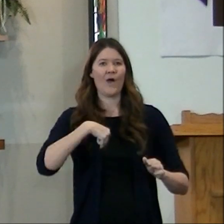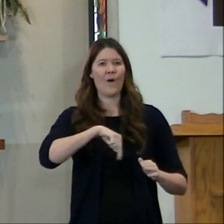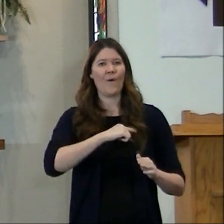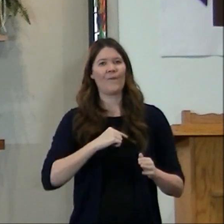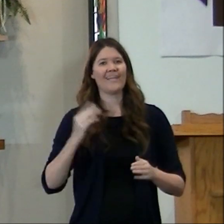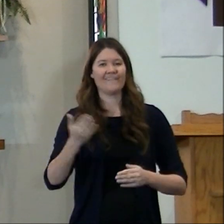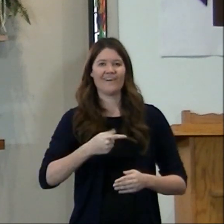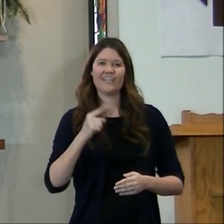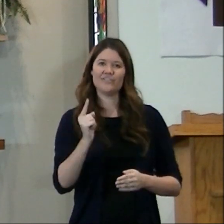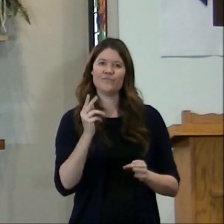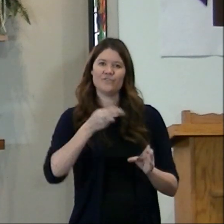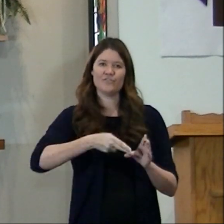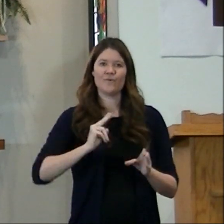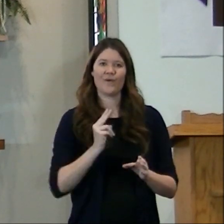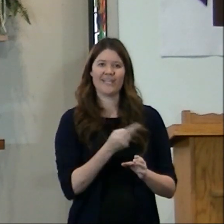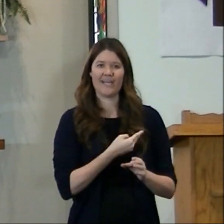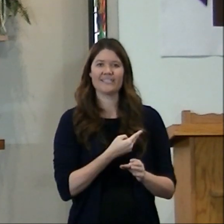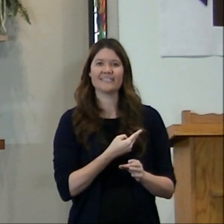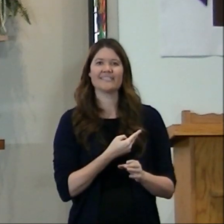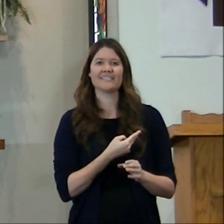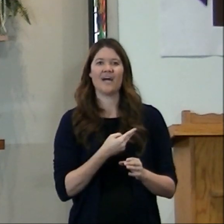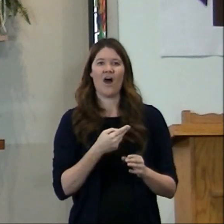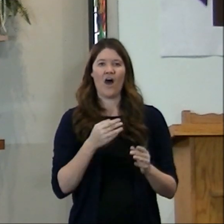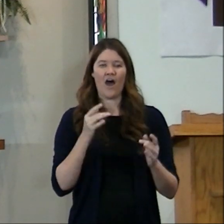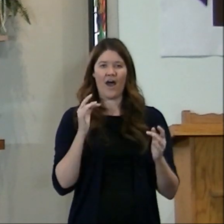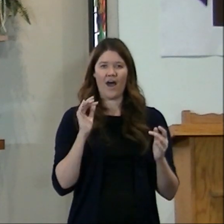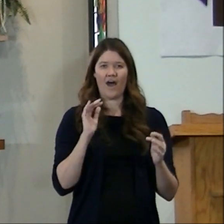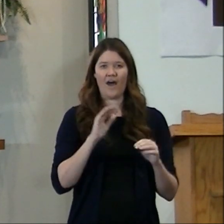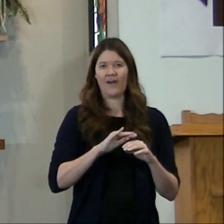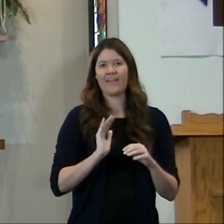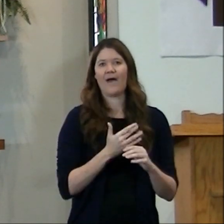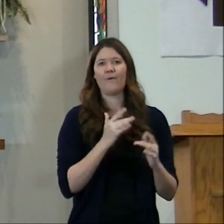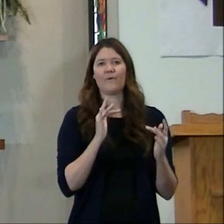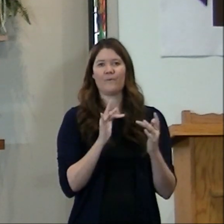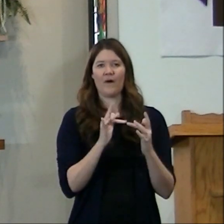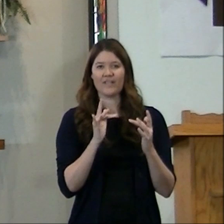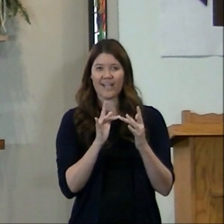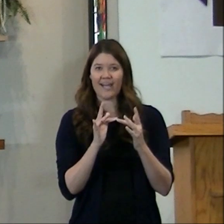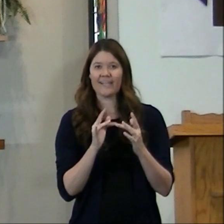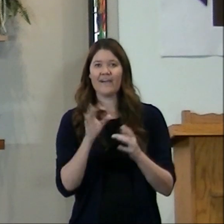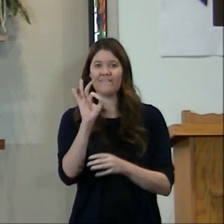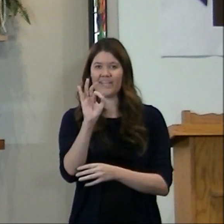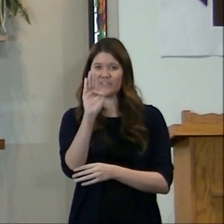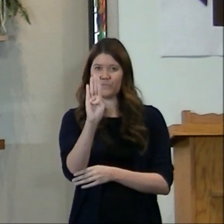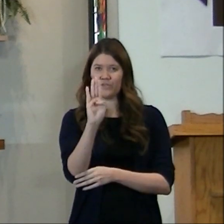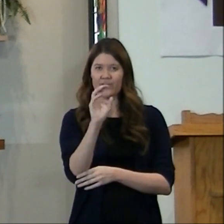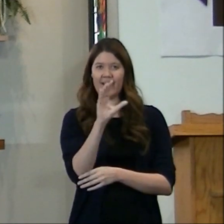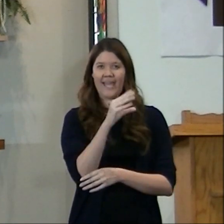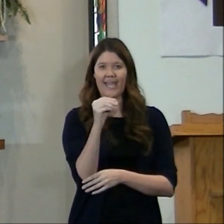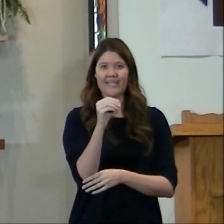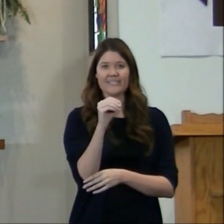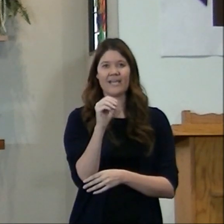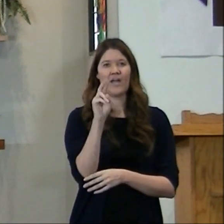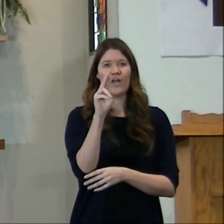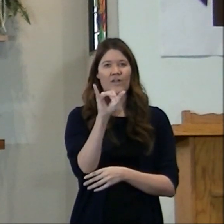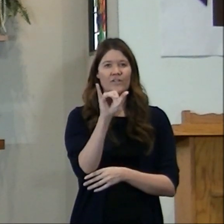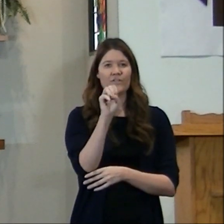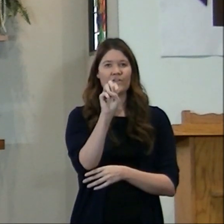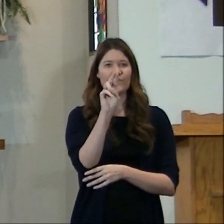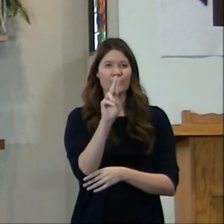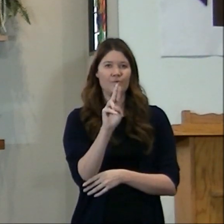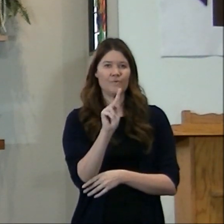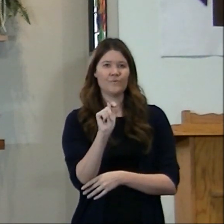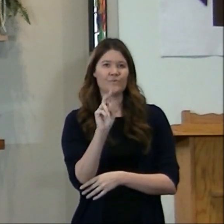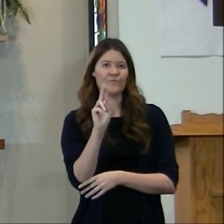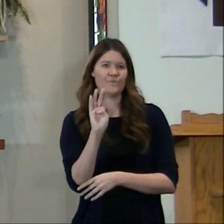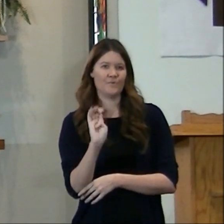of the platforms that we offer, our website, also Facebook and YouTube. Check any one of those